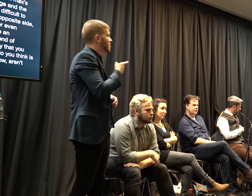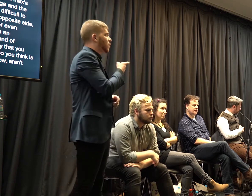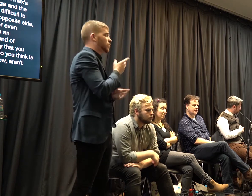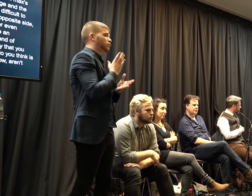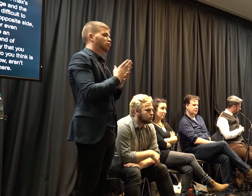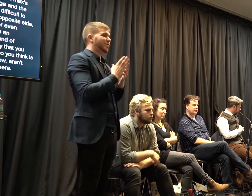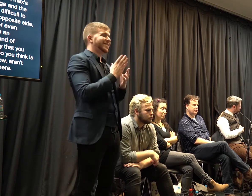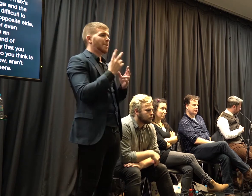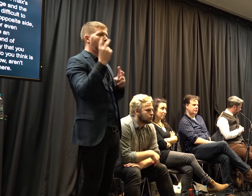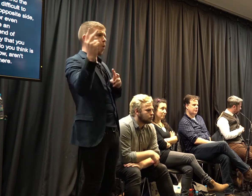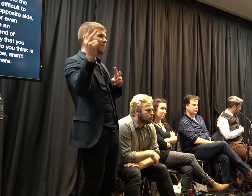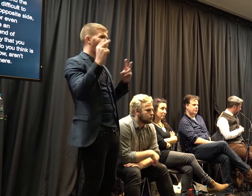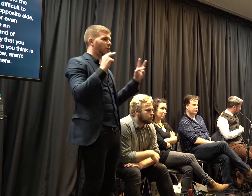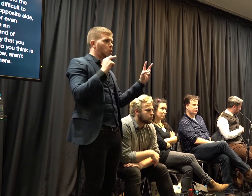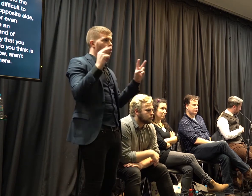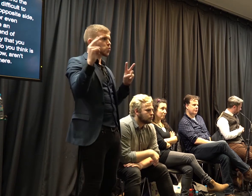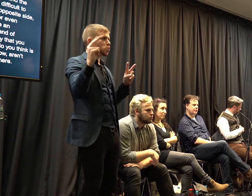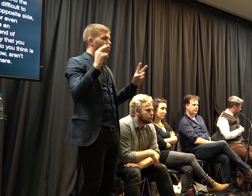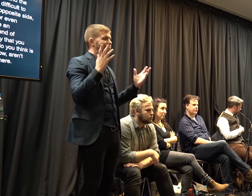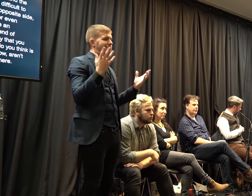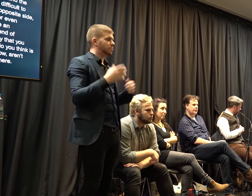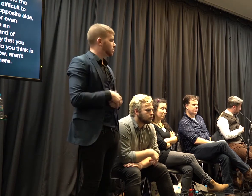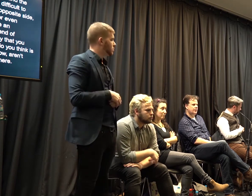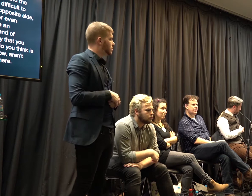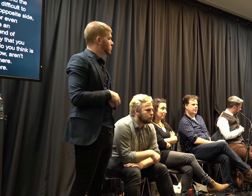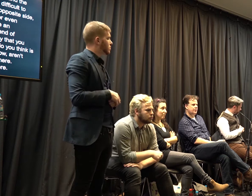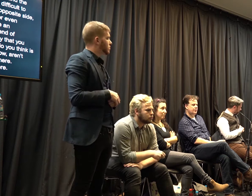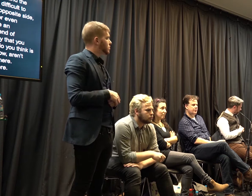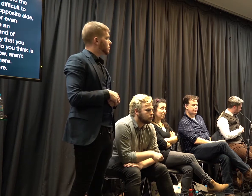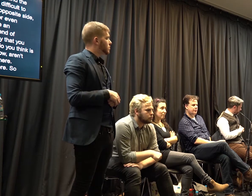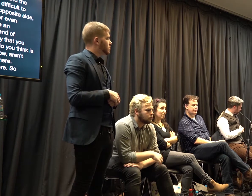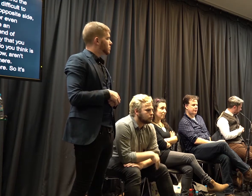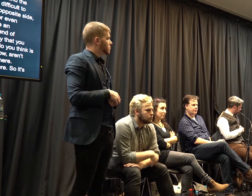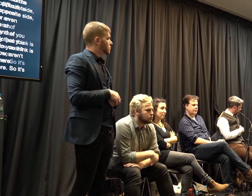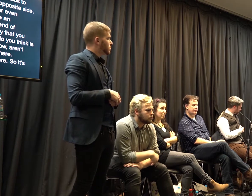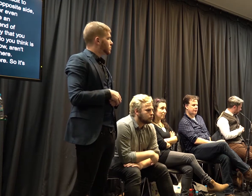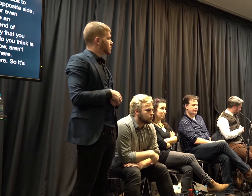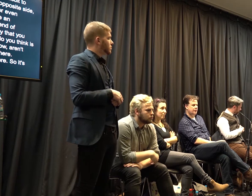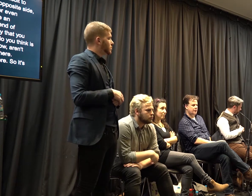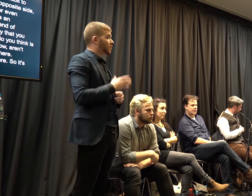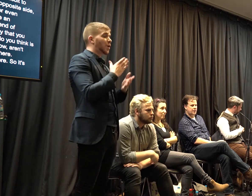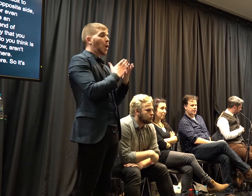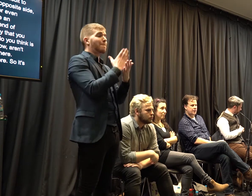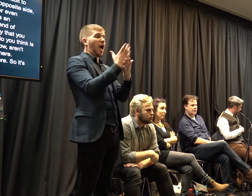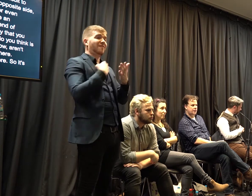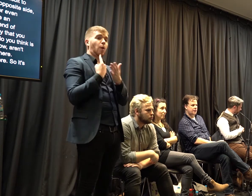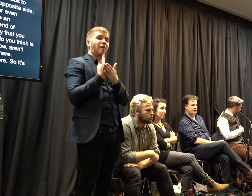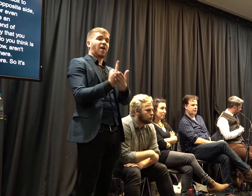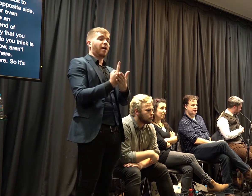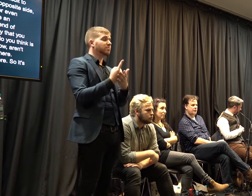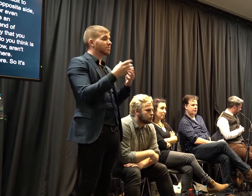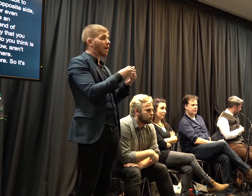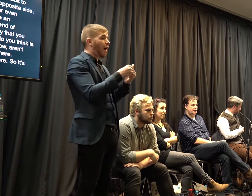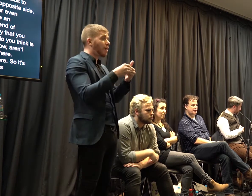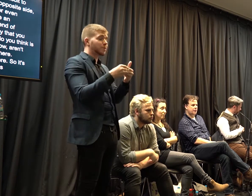from both both ends, as it were. So it's tricky, and part of our advice and guidance is always